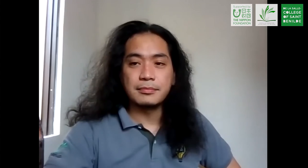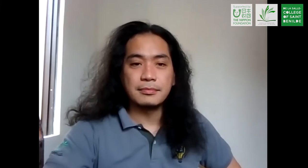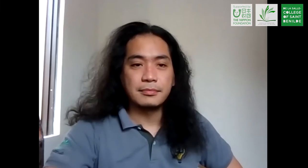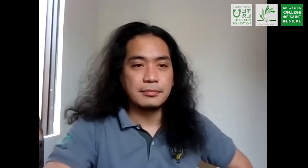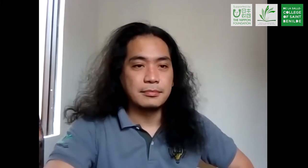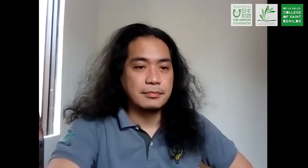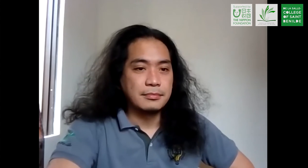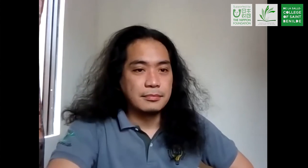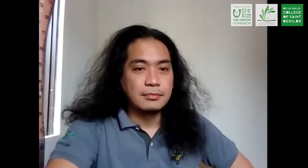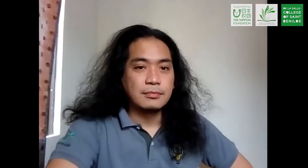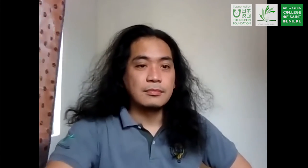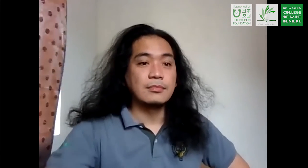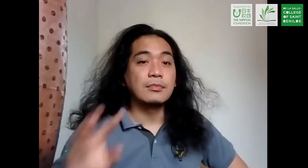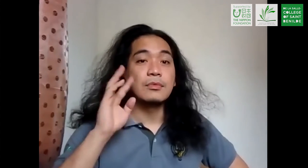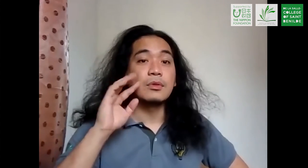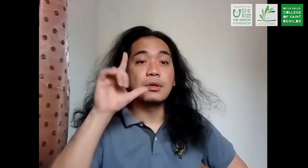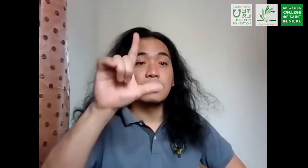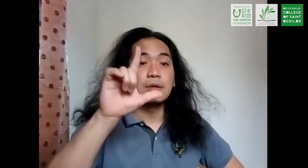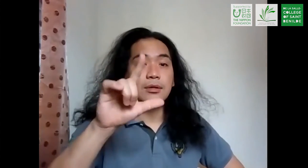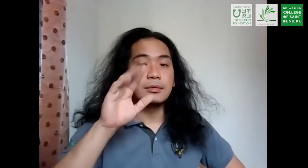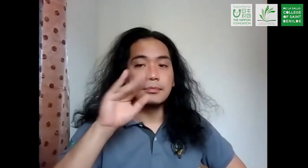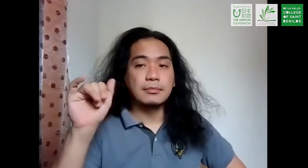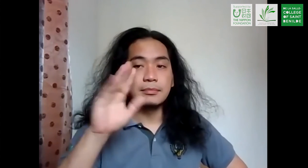all right. 4,